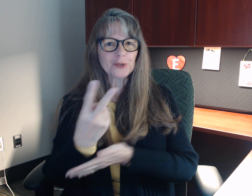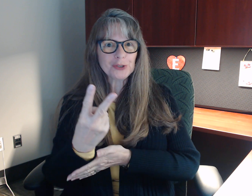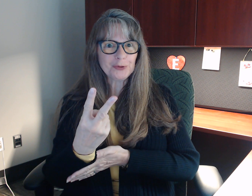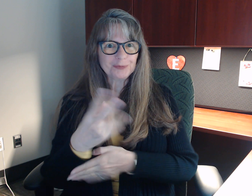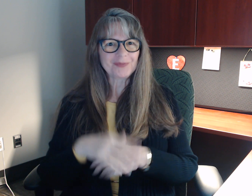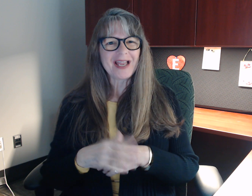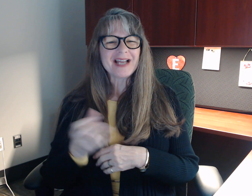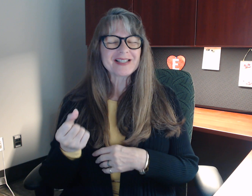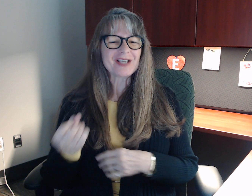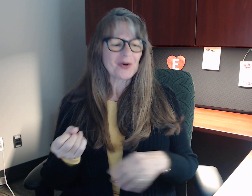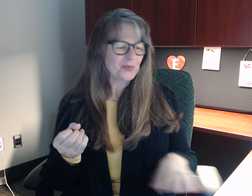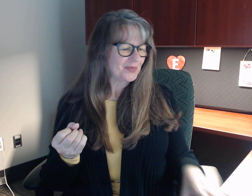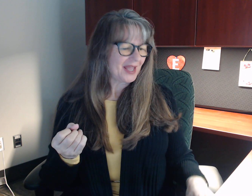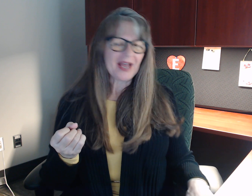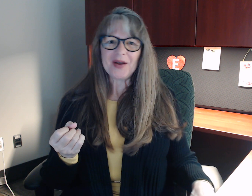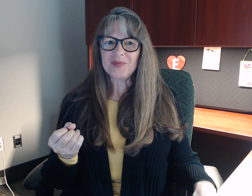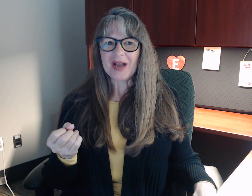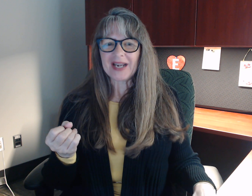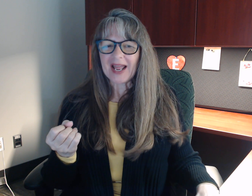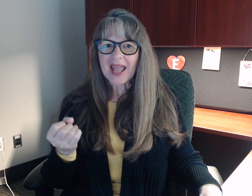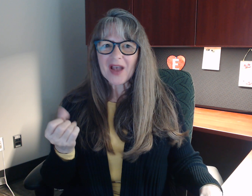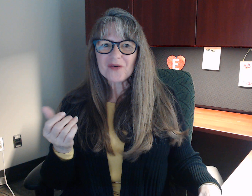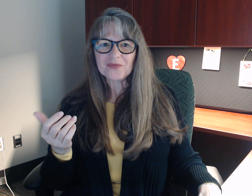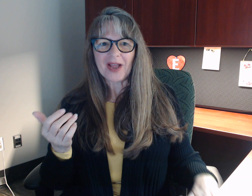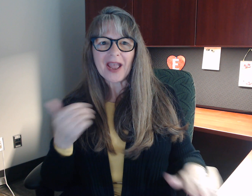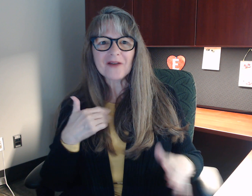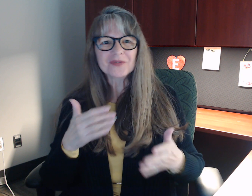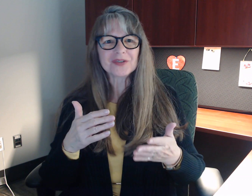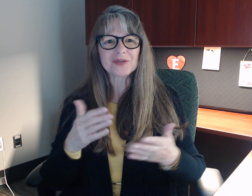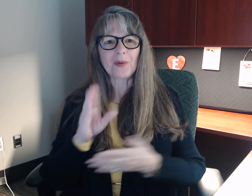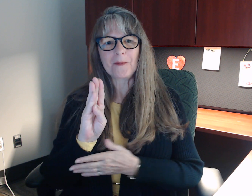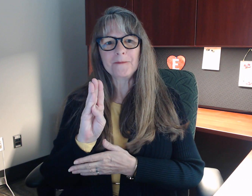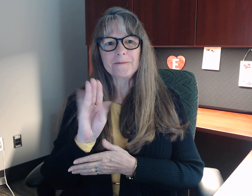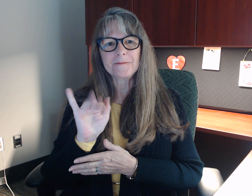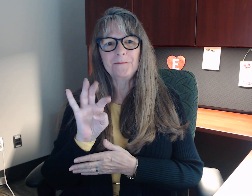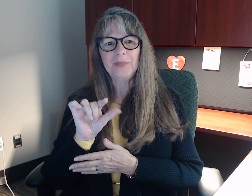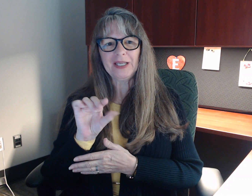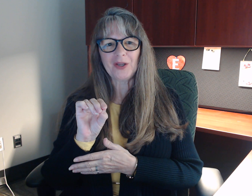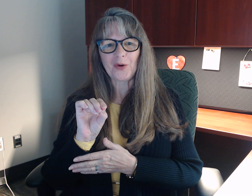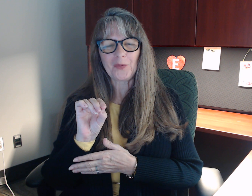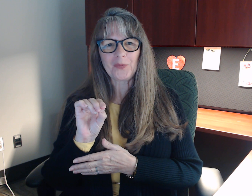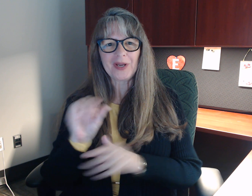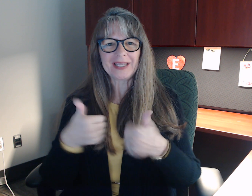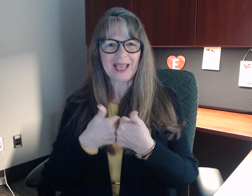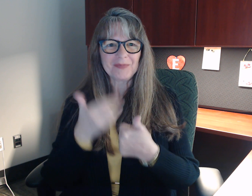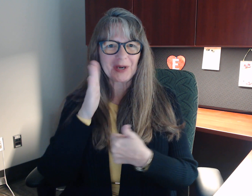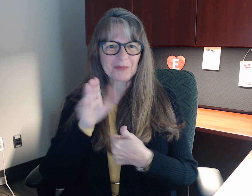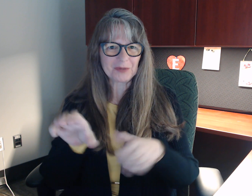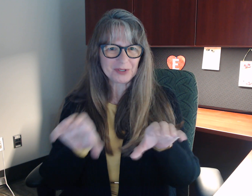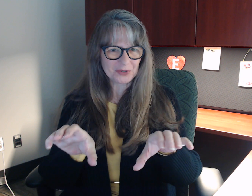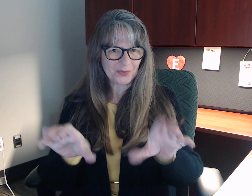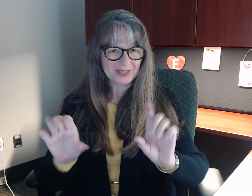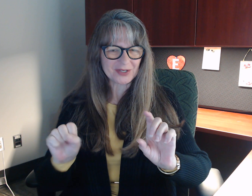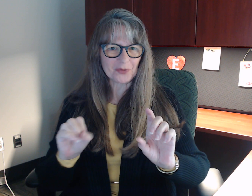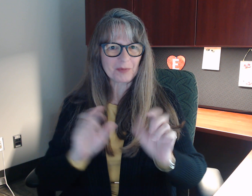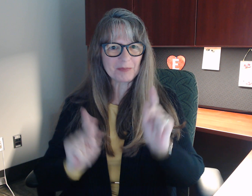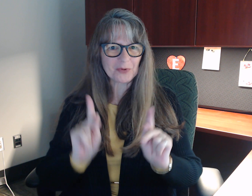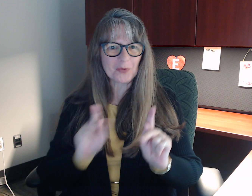2. So, and I have this bingo game that I'm going to be doing. So the people who